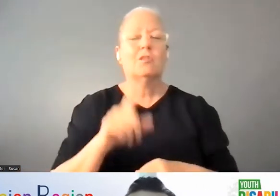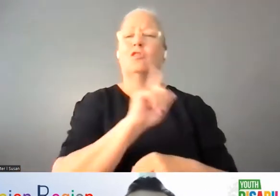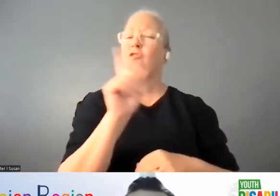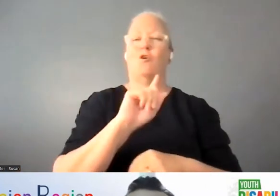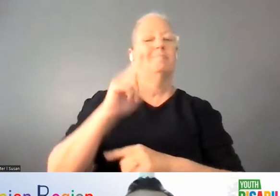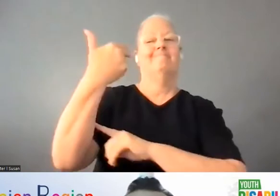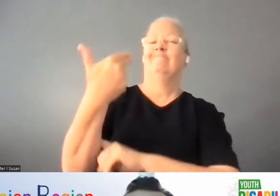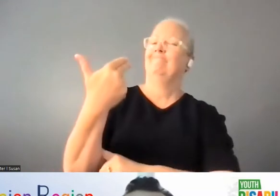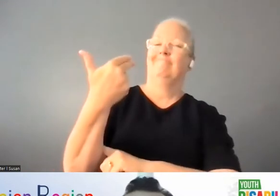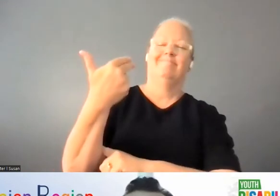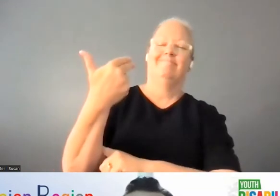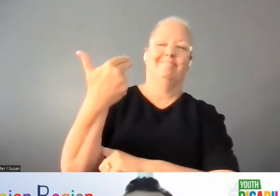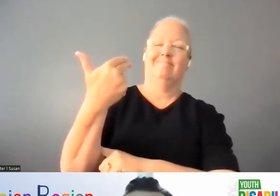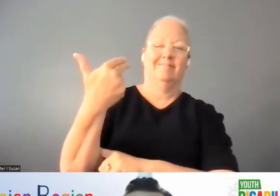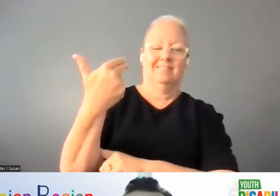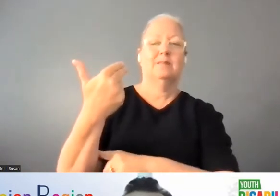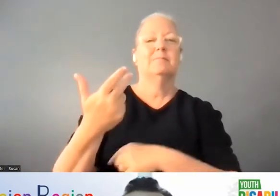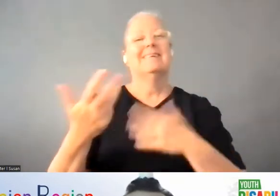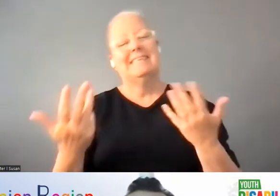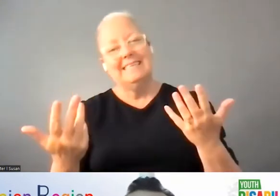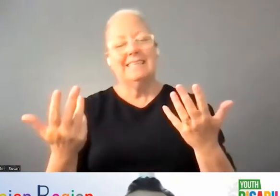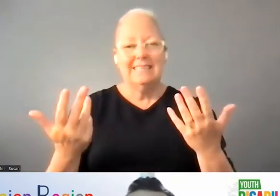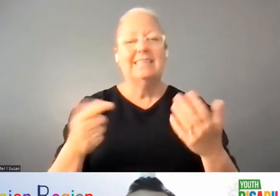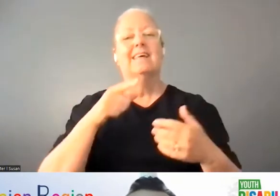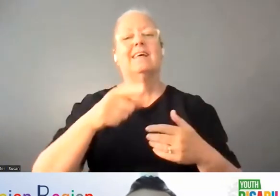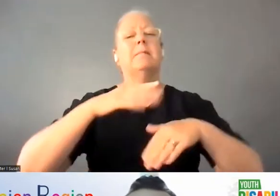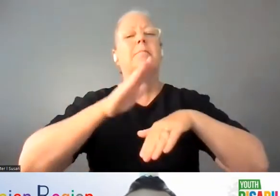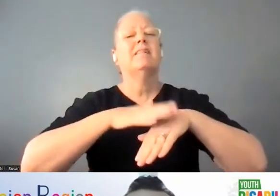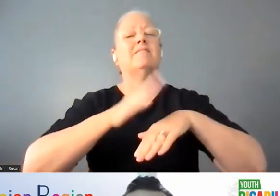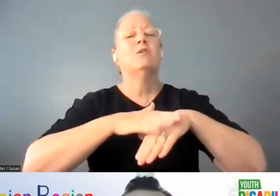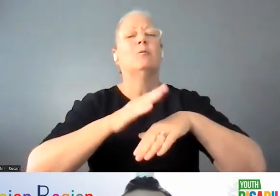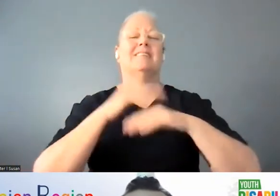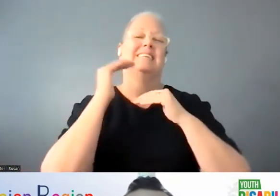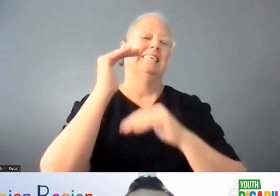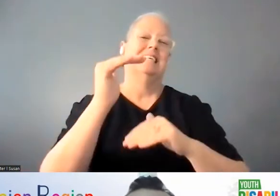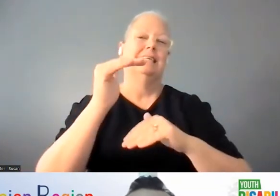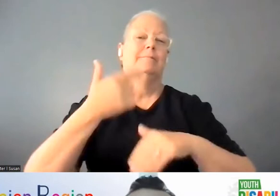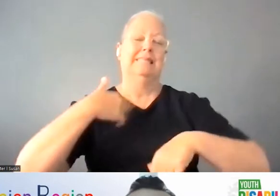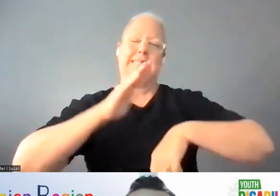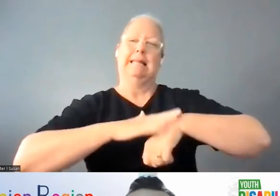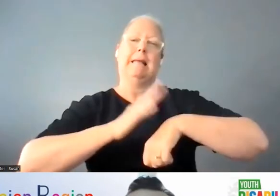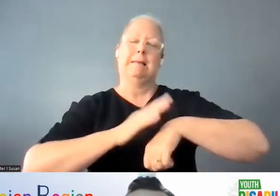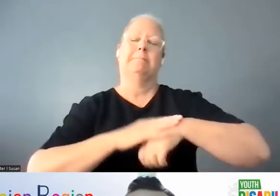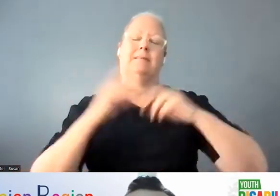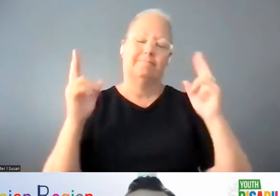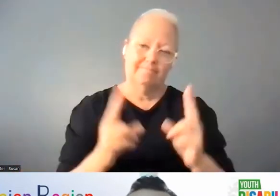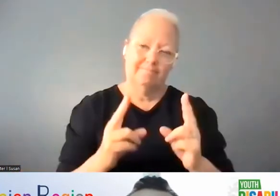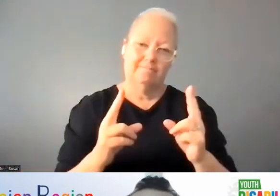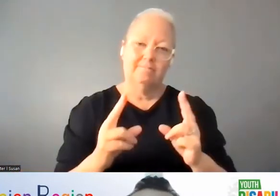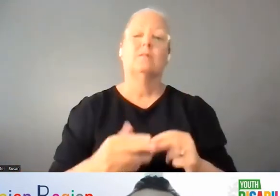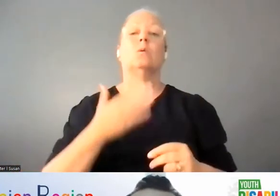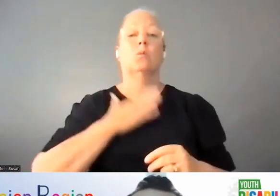participants due to the limitations on the platform where time is an issue. Priority will be given to live